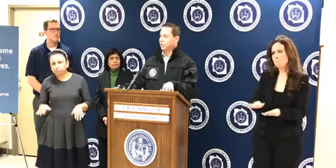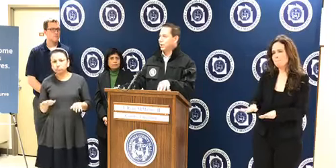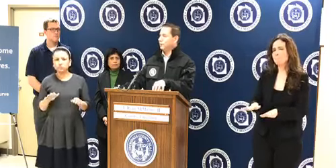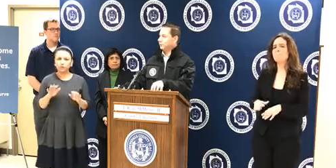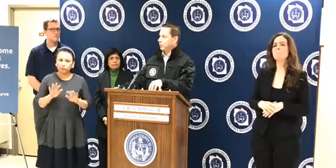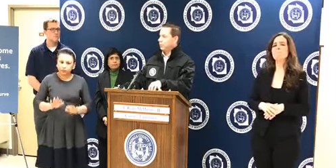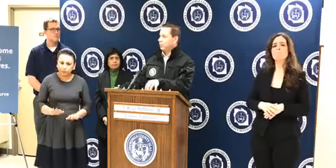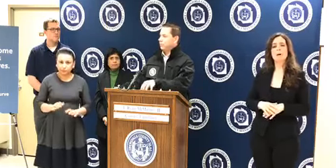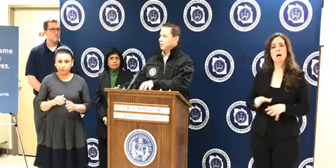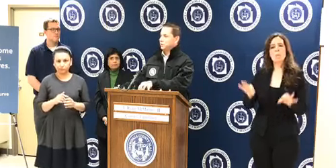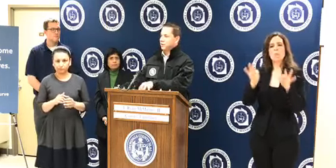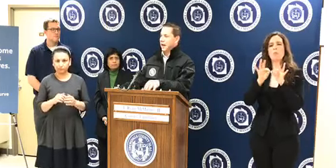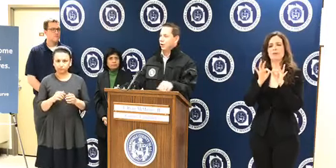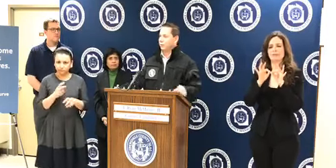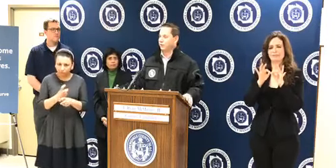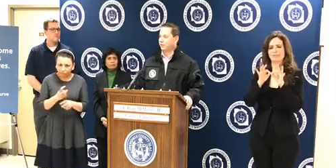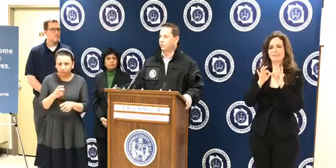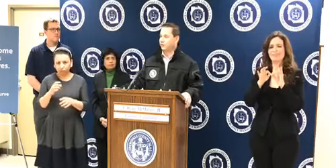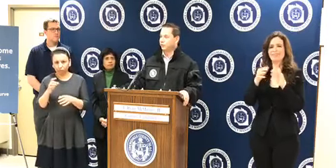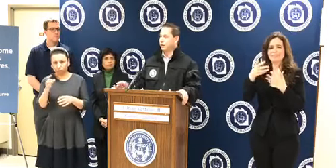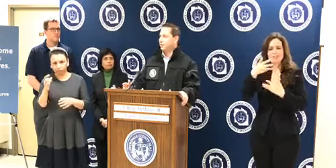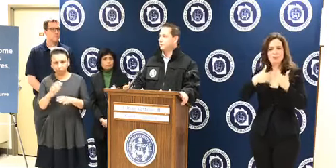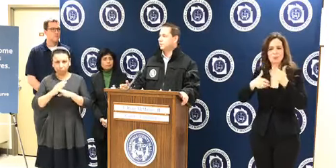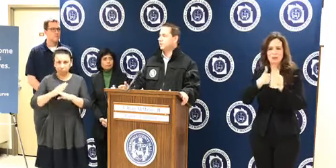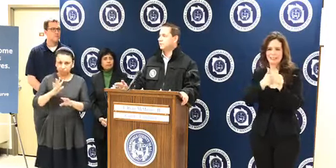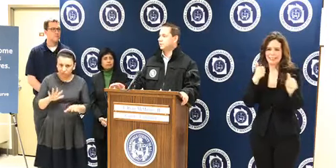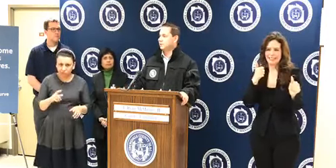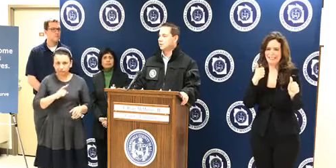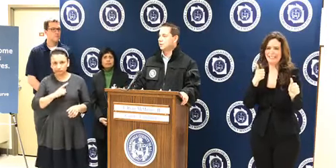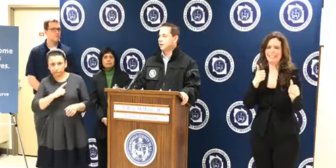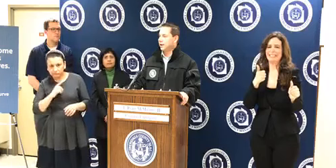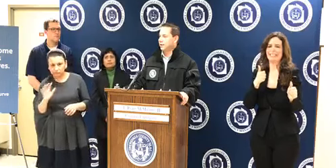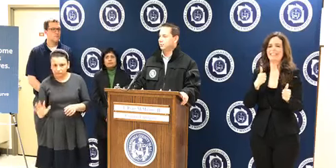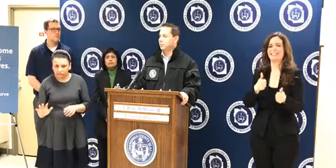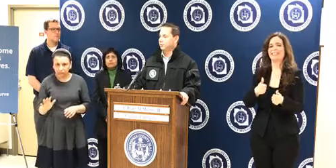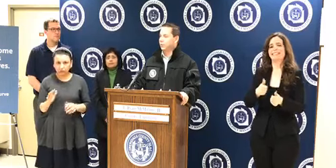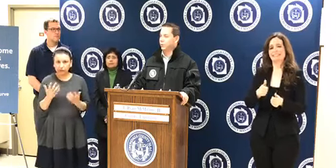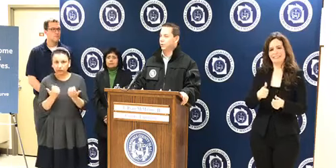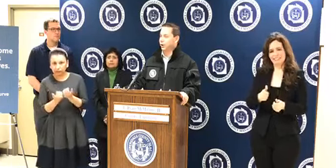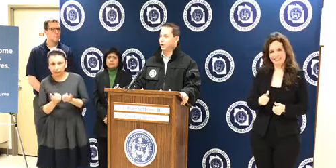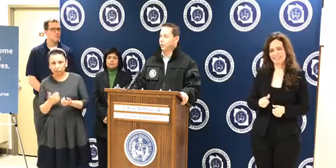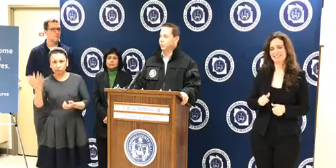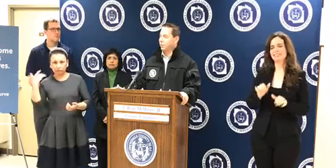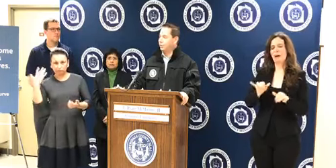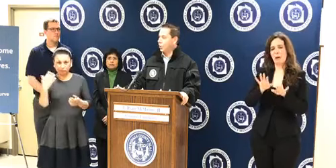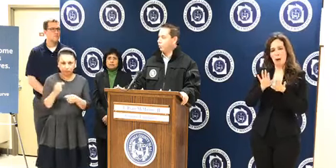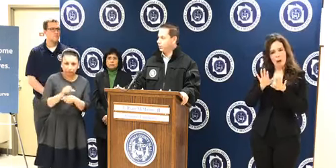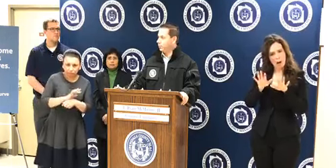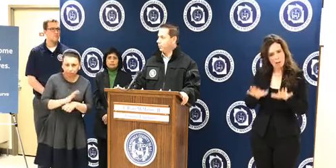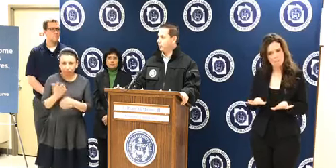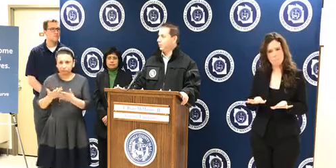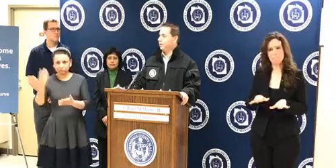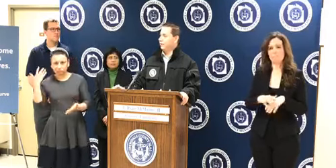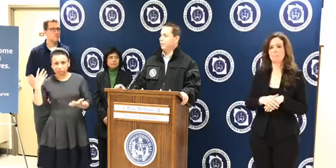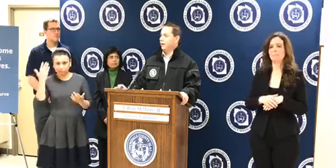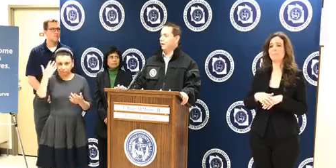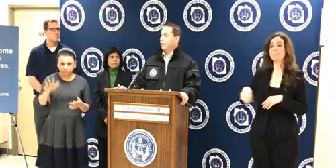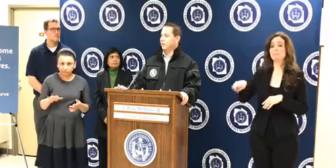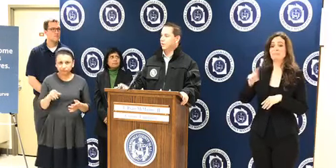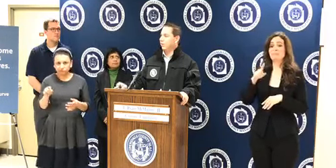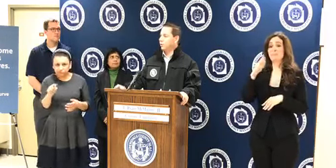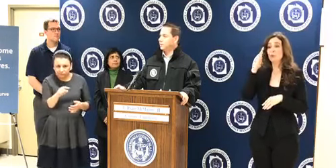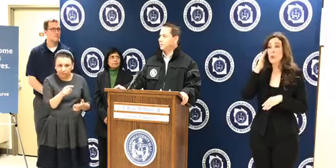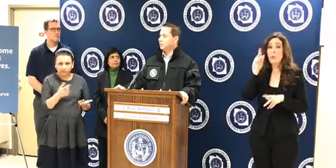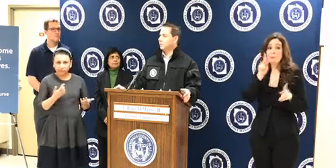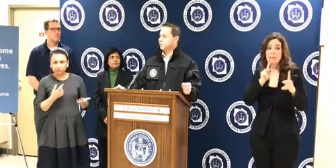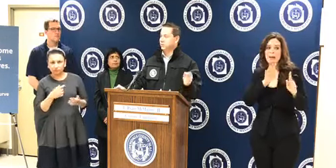what we're faced with now. This is a new phase in this, and people are going to probably know people that are in